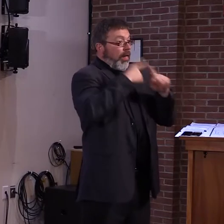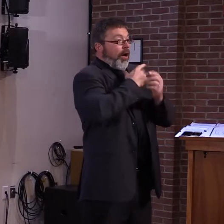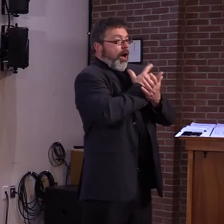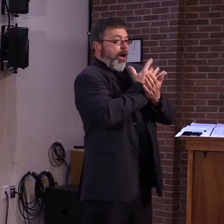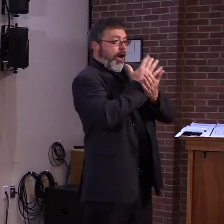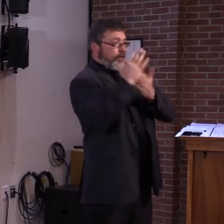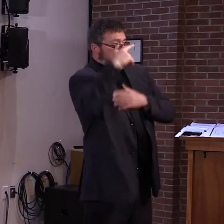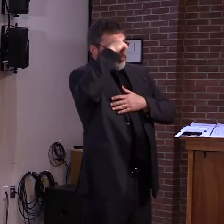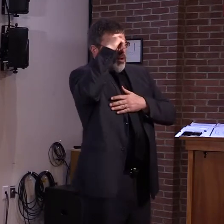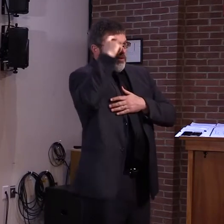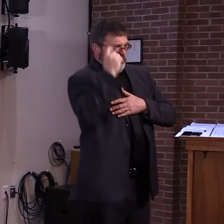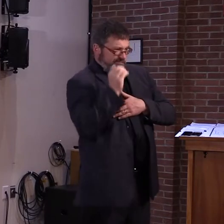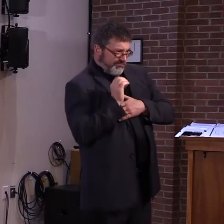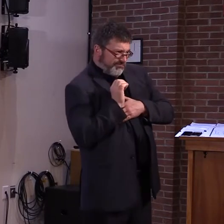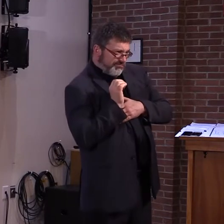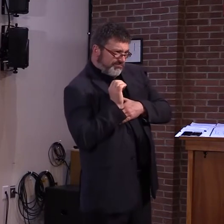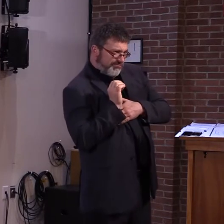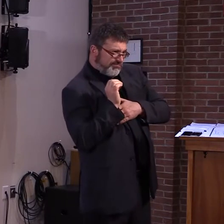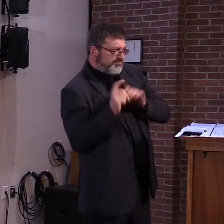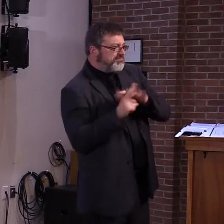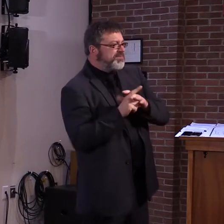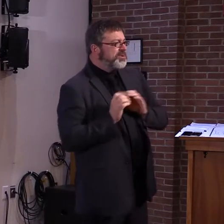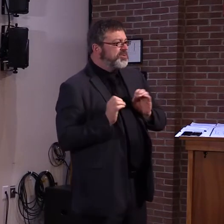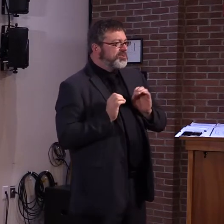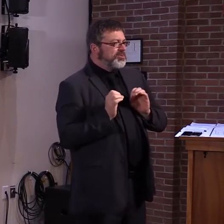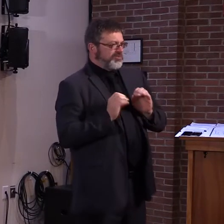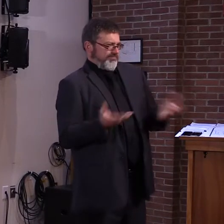in these sort of either after school or childcare programs. So